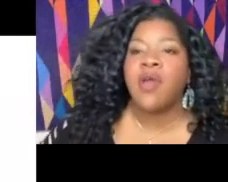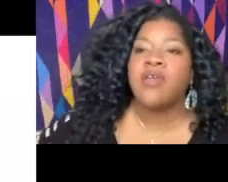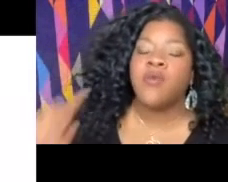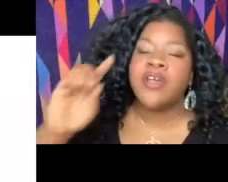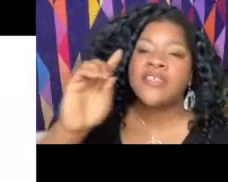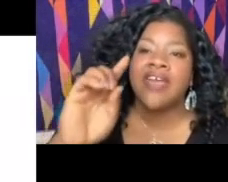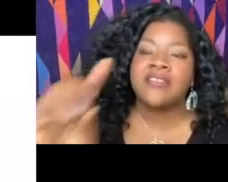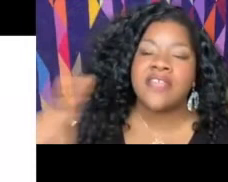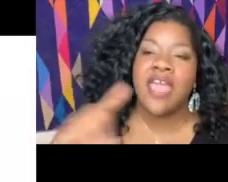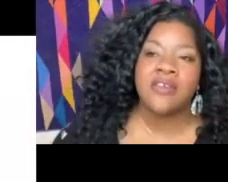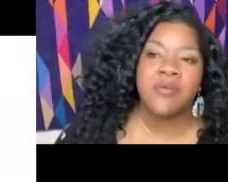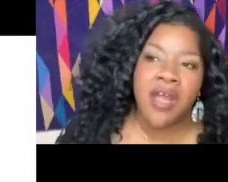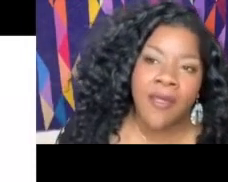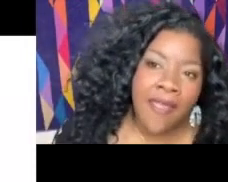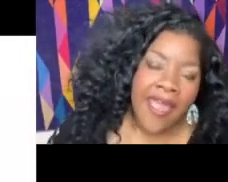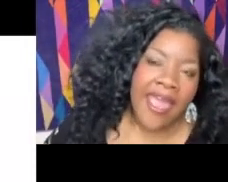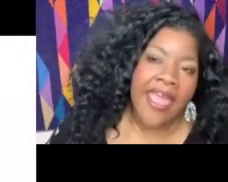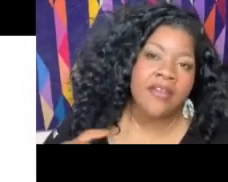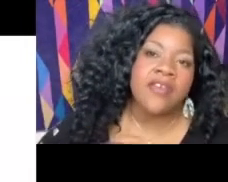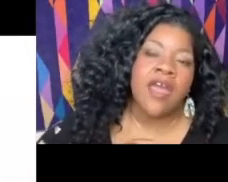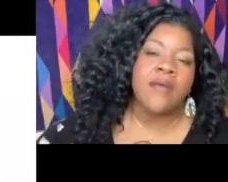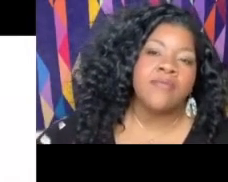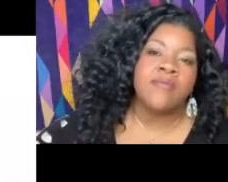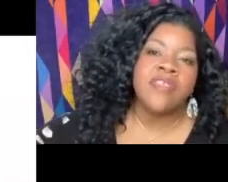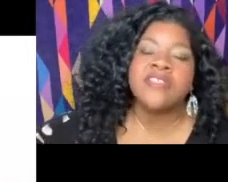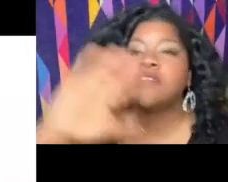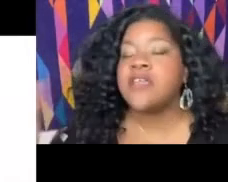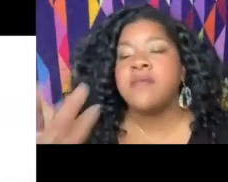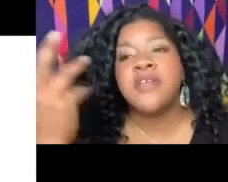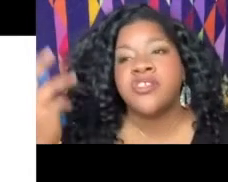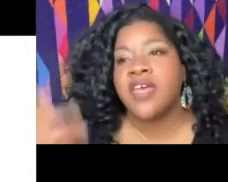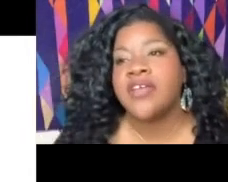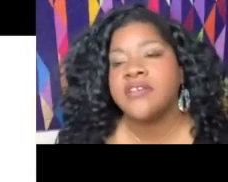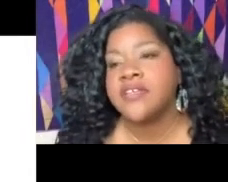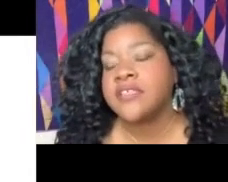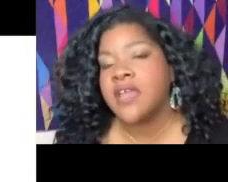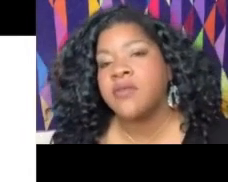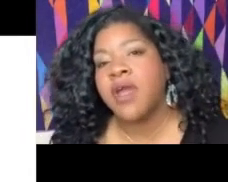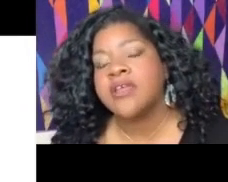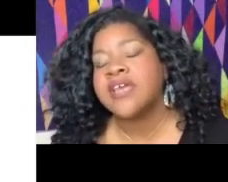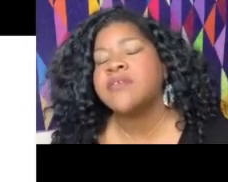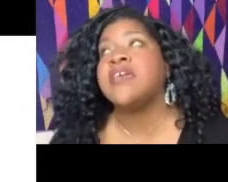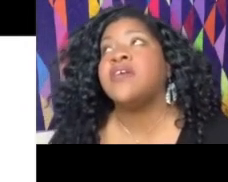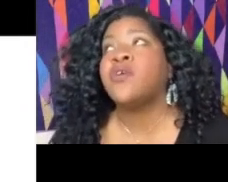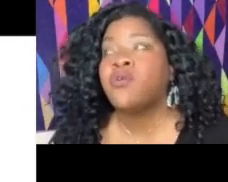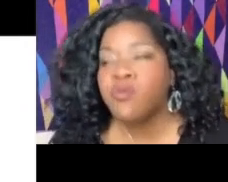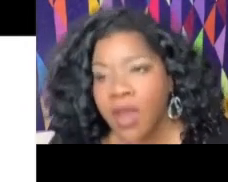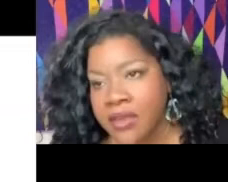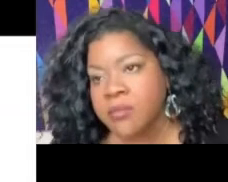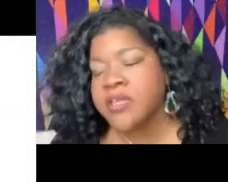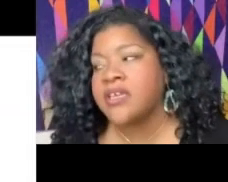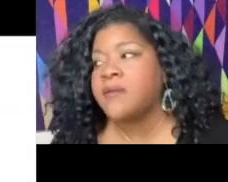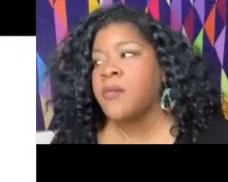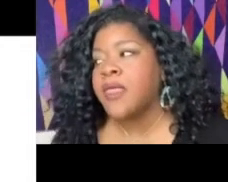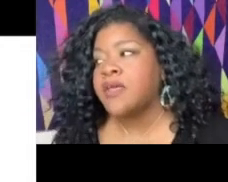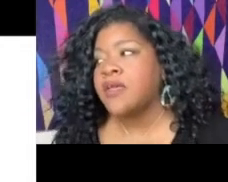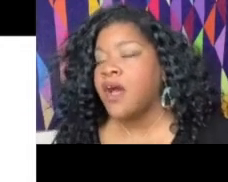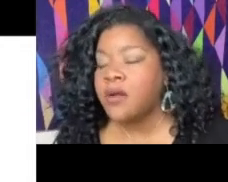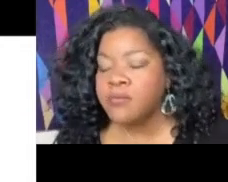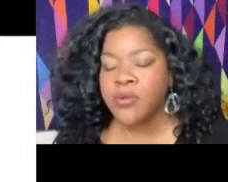that was at Standing Rock. And this is an image that I took at Standing Rock because I was